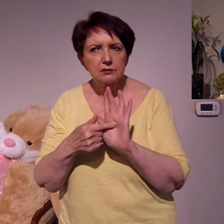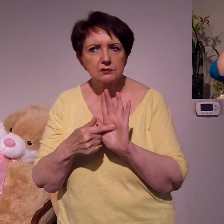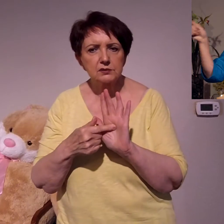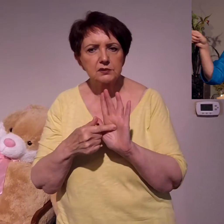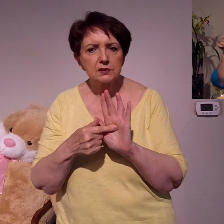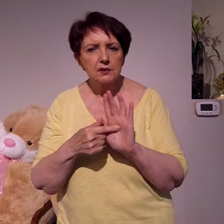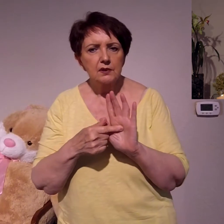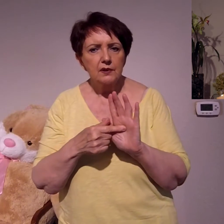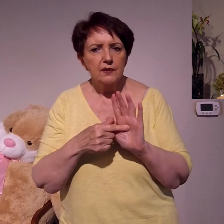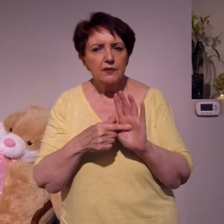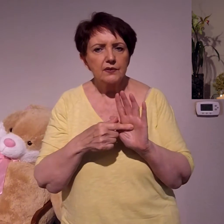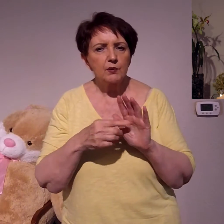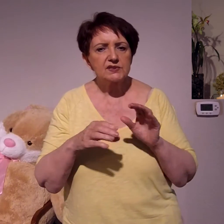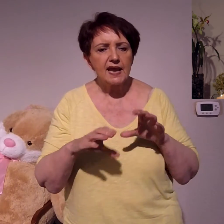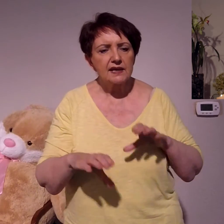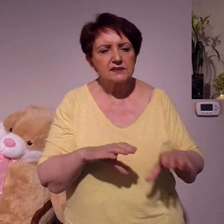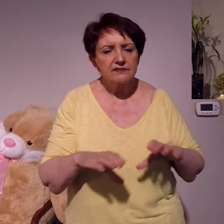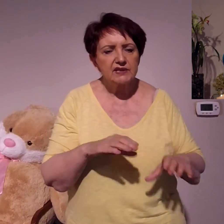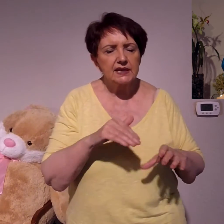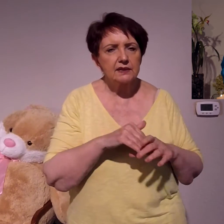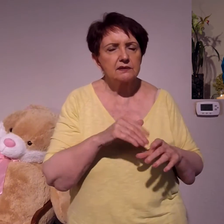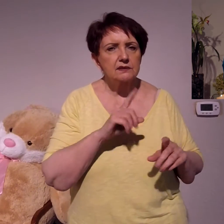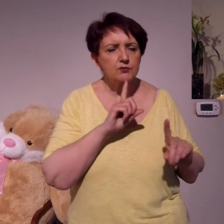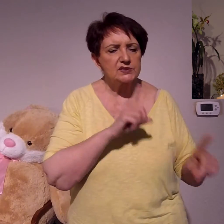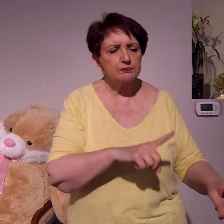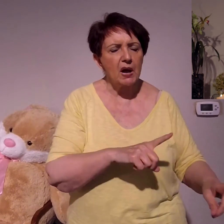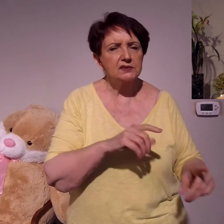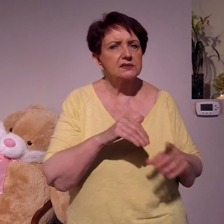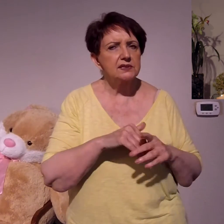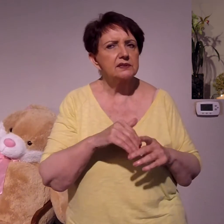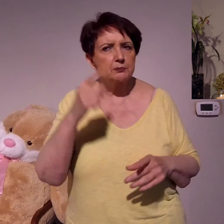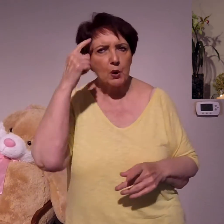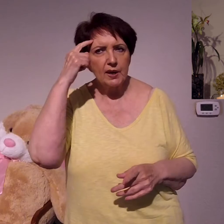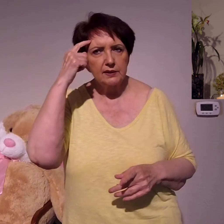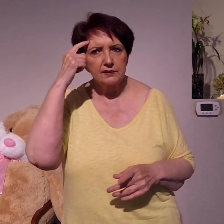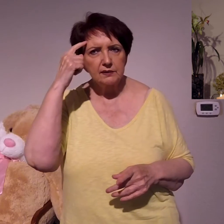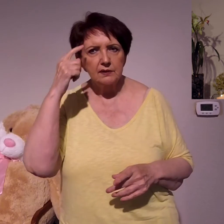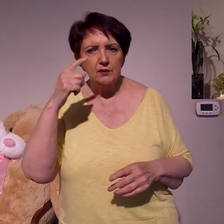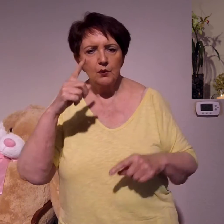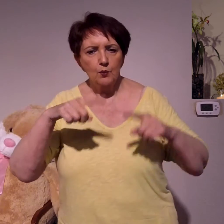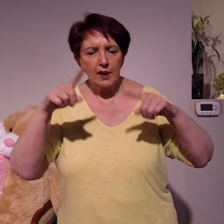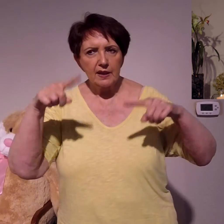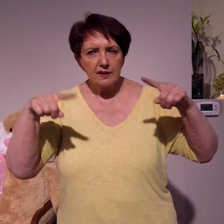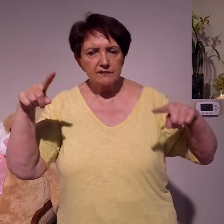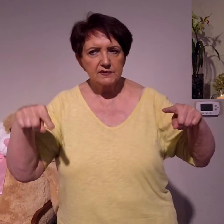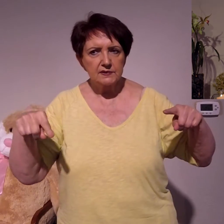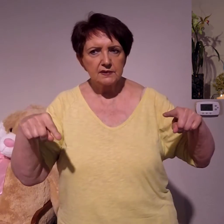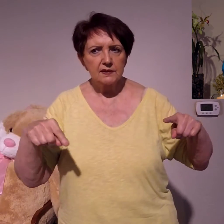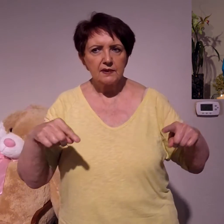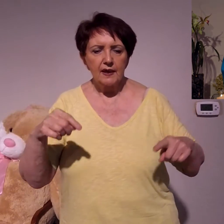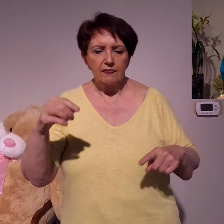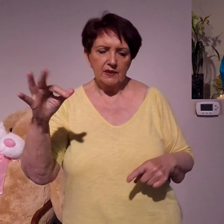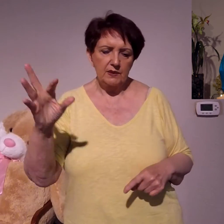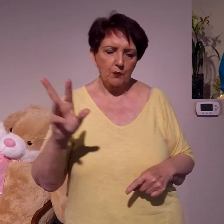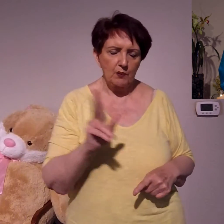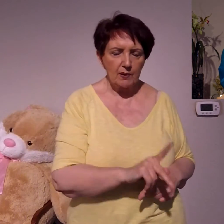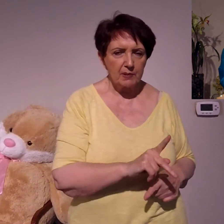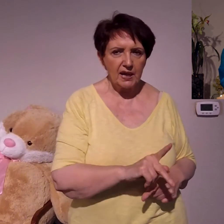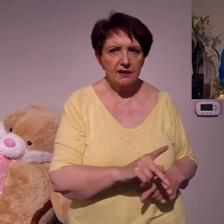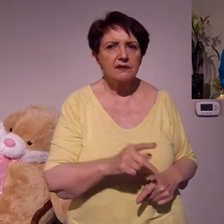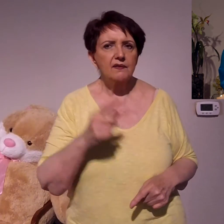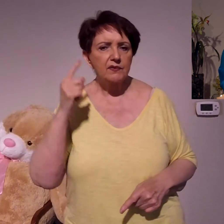and they would, do train sounds and all kinds of stuff. And we think, oh, they don't hear it. No, that's actually not true. The brain